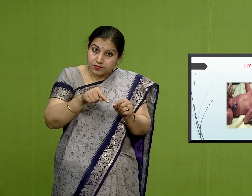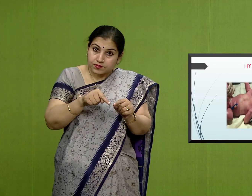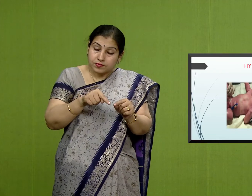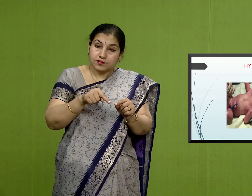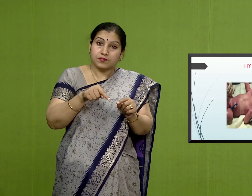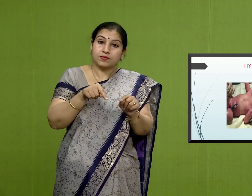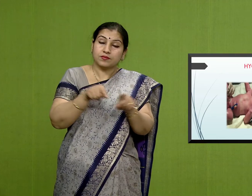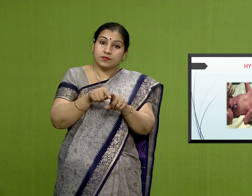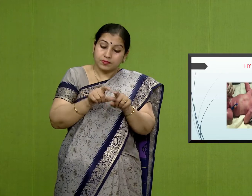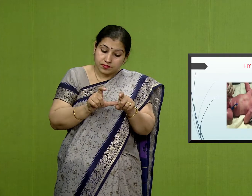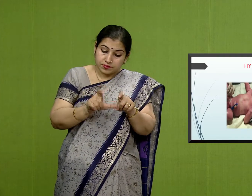the cord was cut.